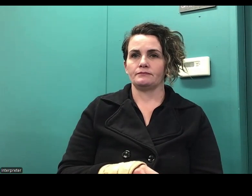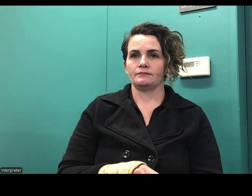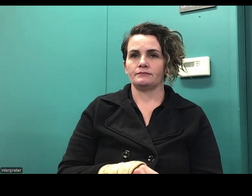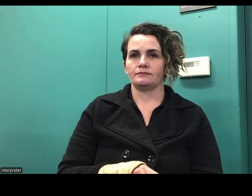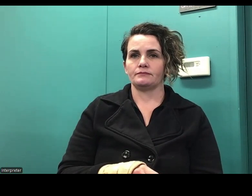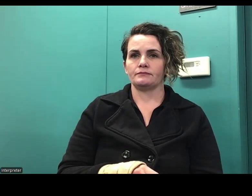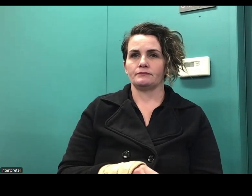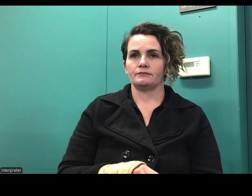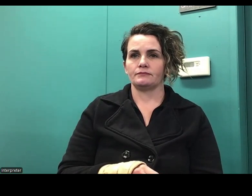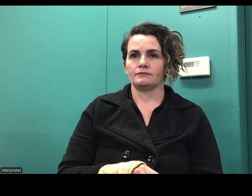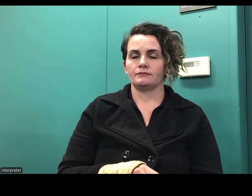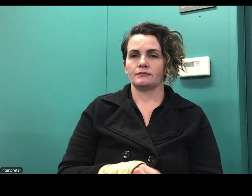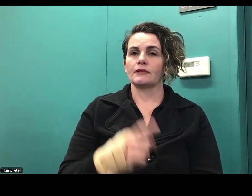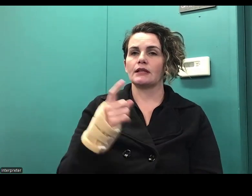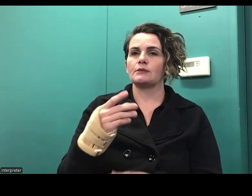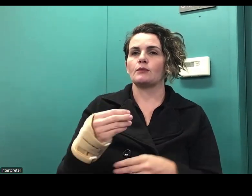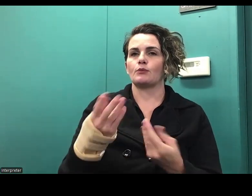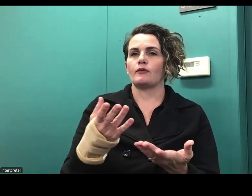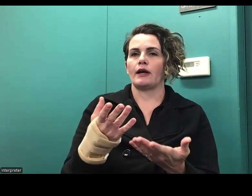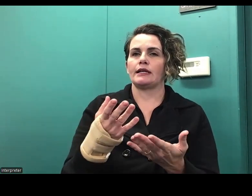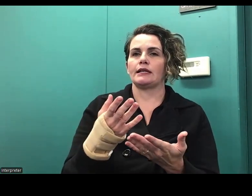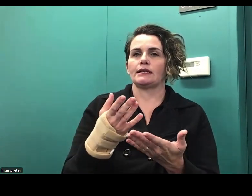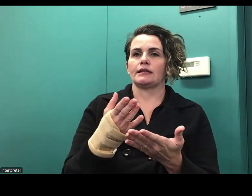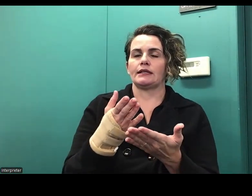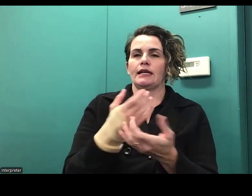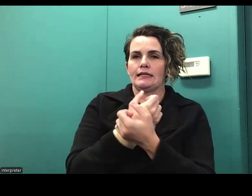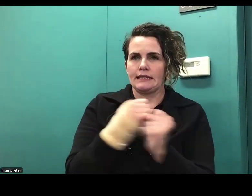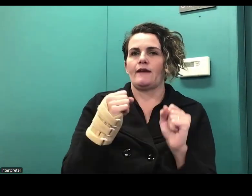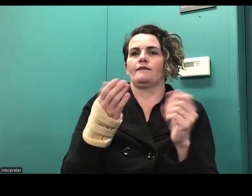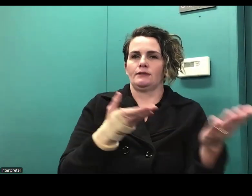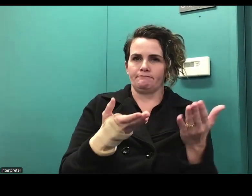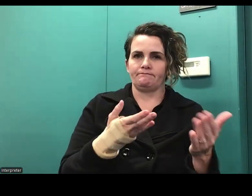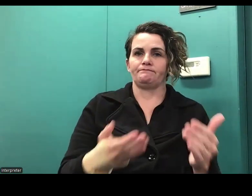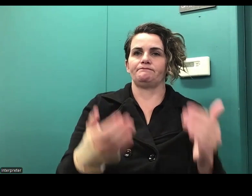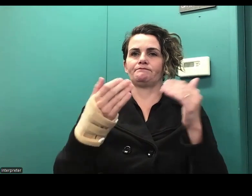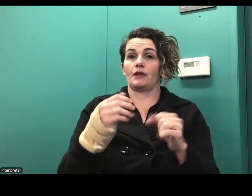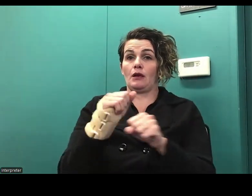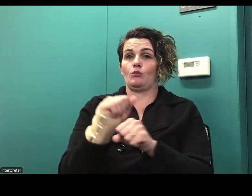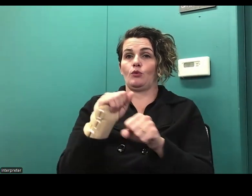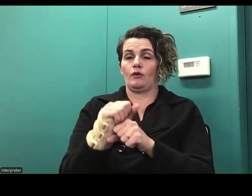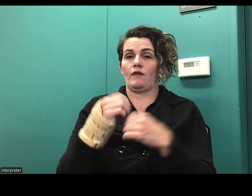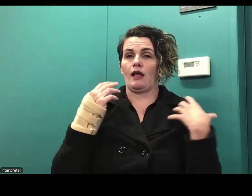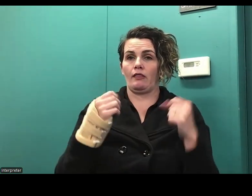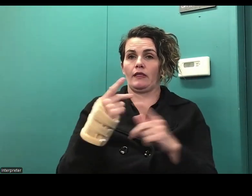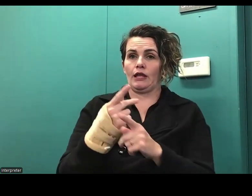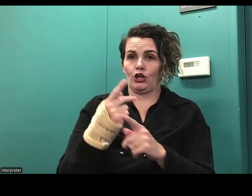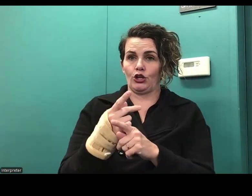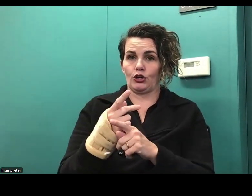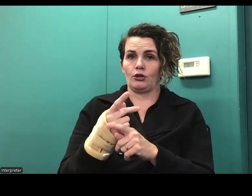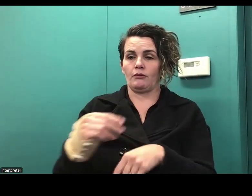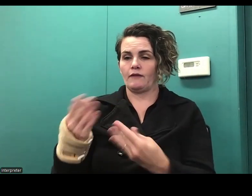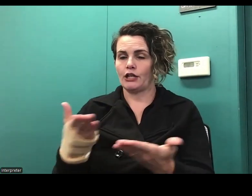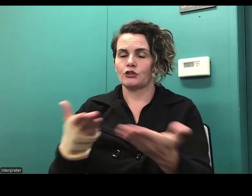Somebody providing sex safety services, employee of a healthcare facility. So these are all the things that